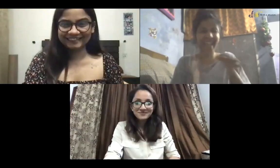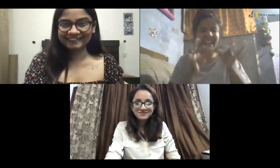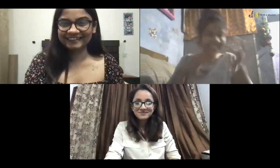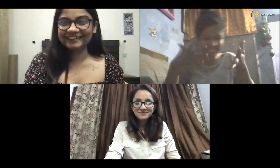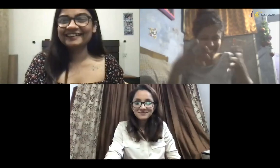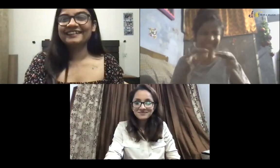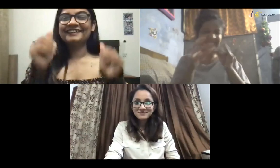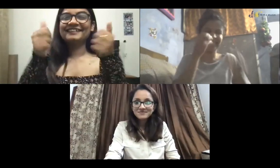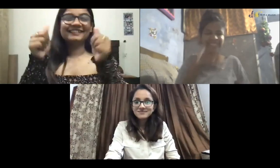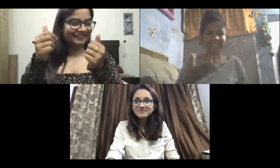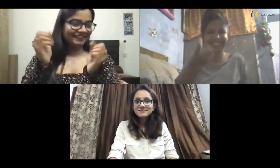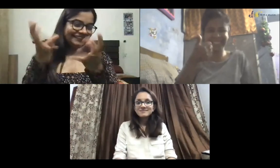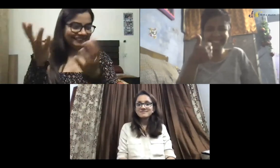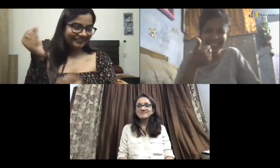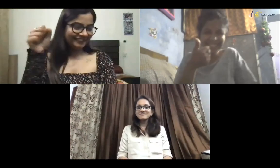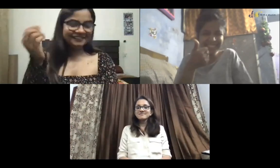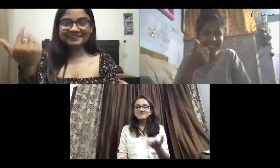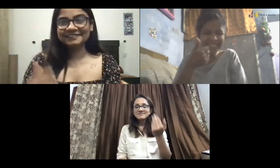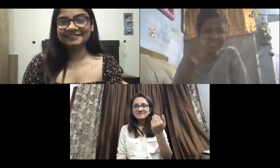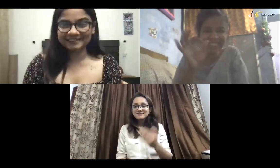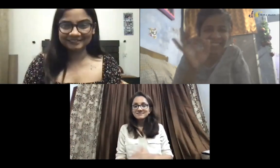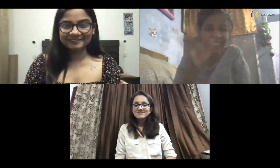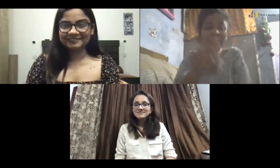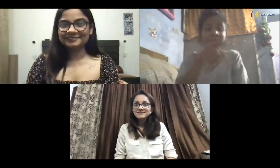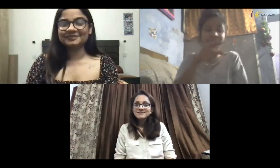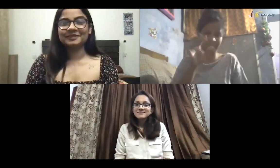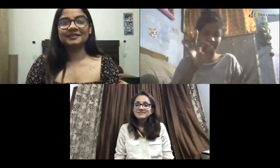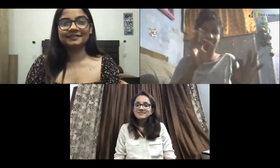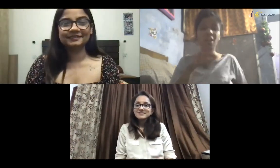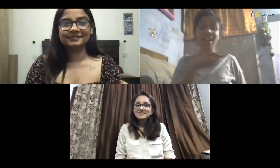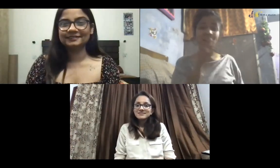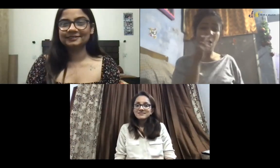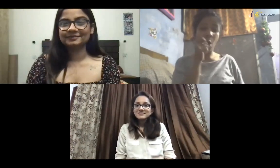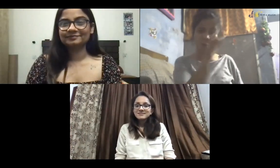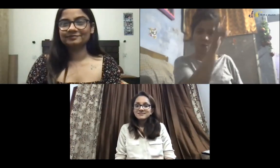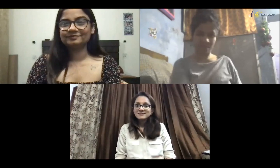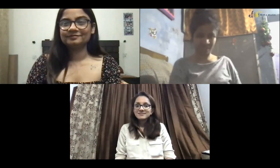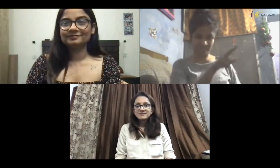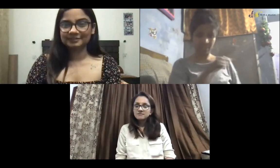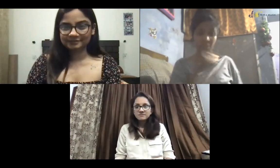It's easy to, Yeah. she said interpreter. That's okay.